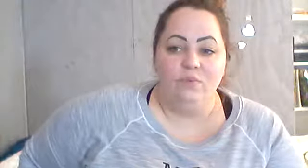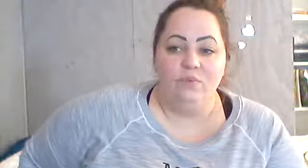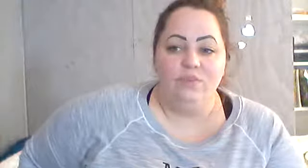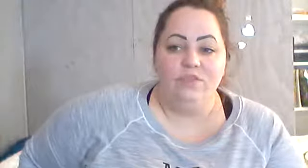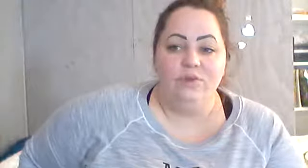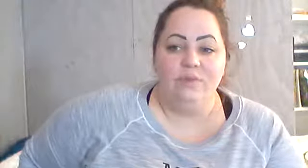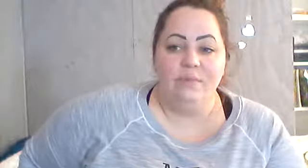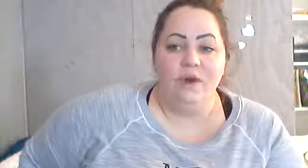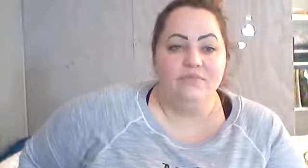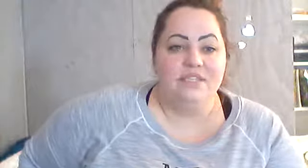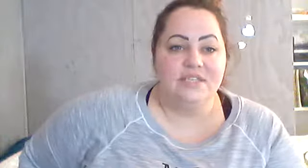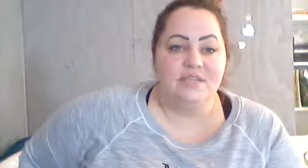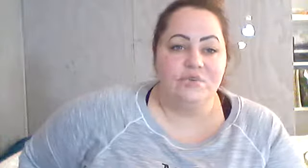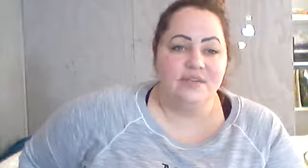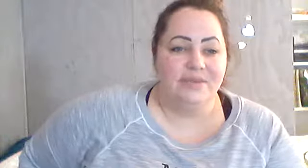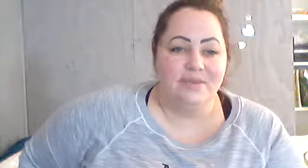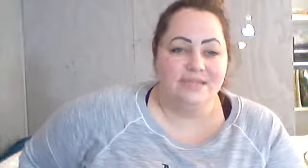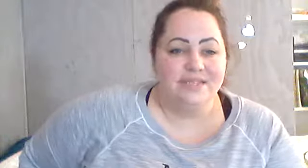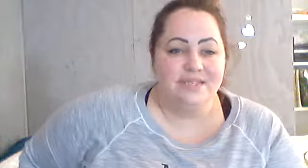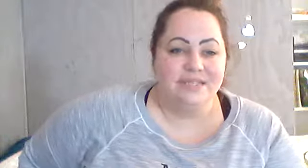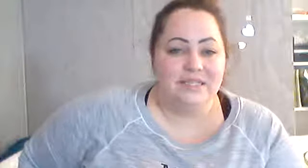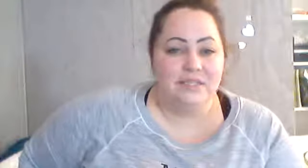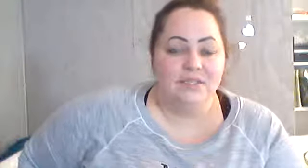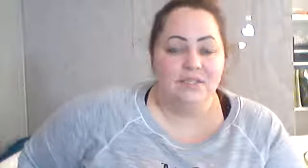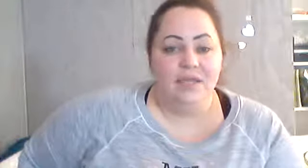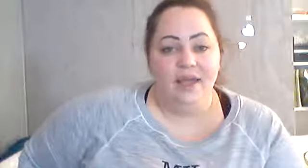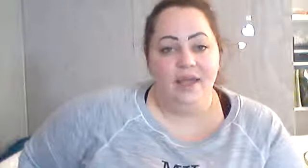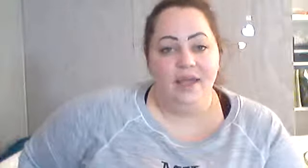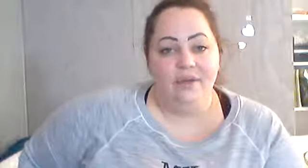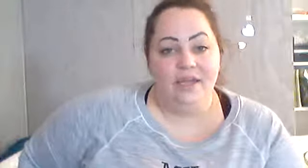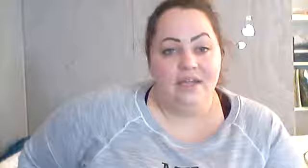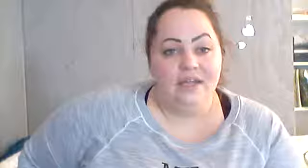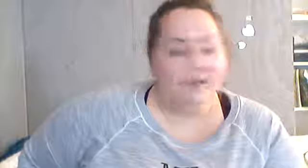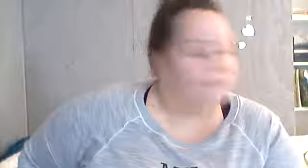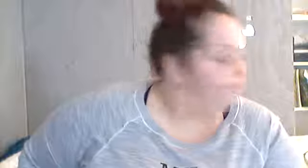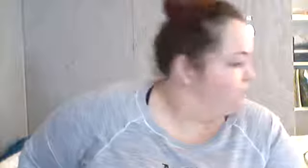we throw him off the schedule, it kind of makes things a little hairy. And